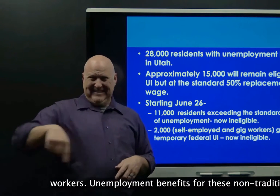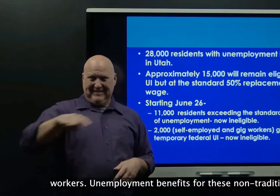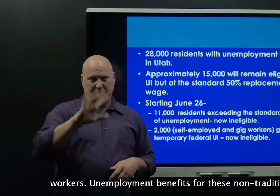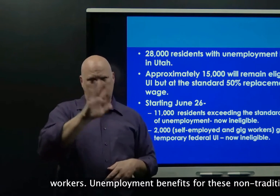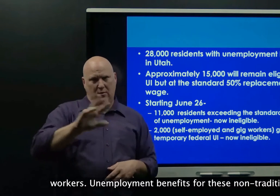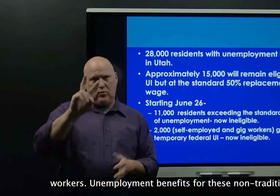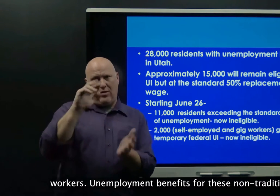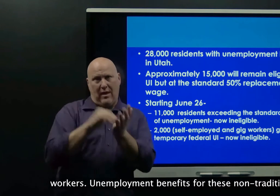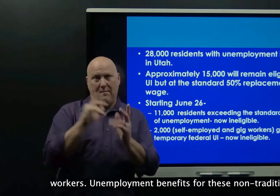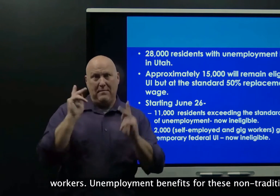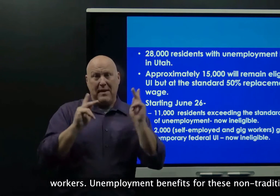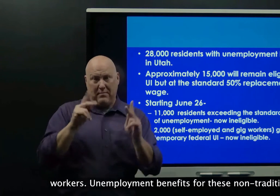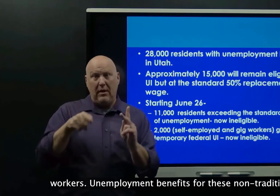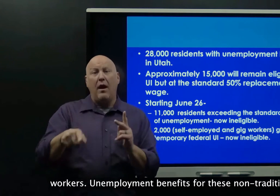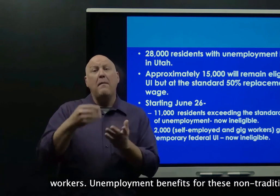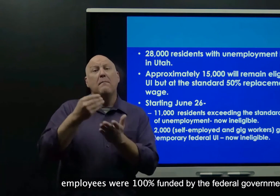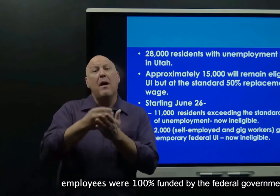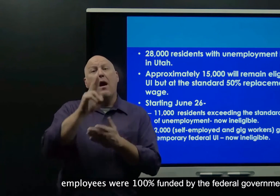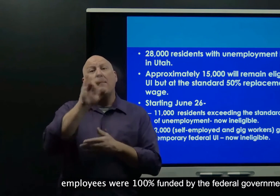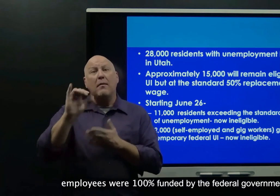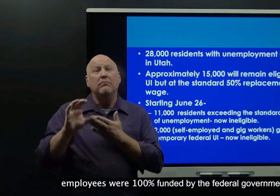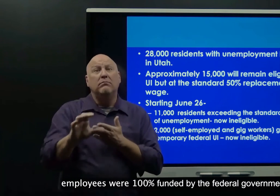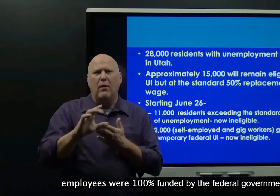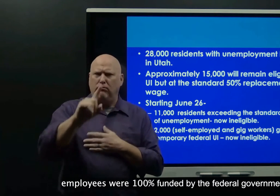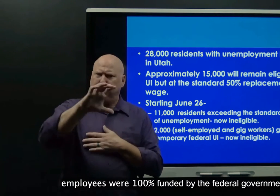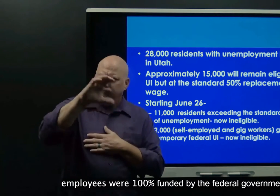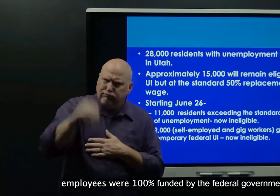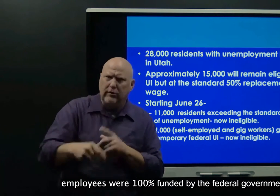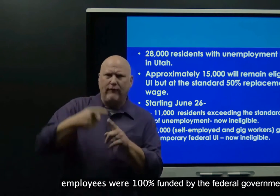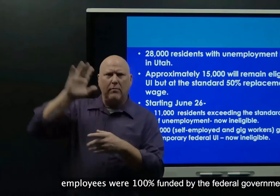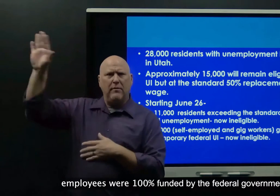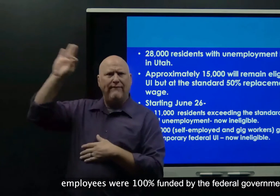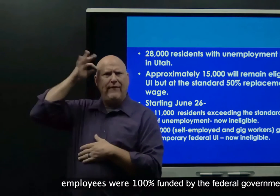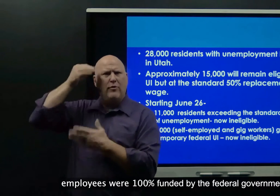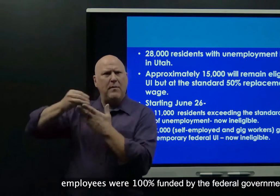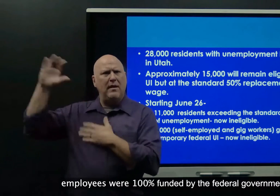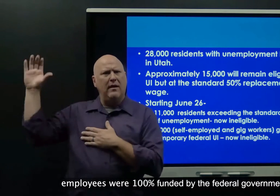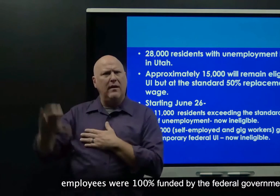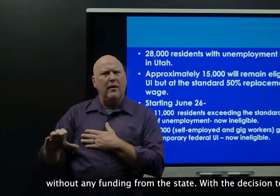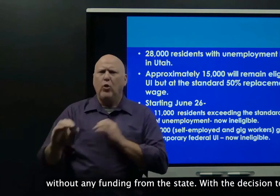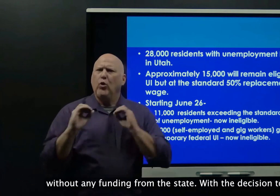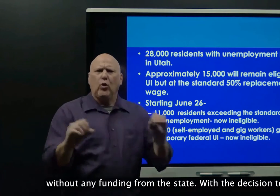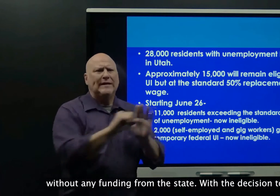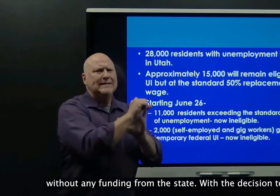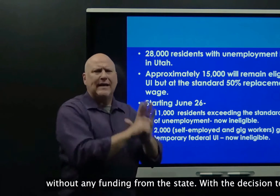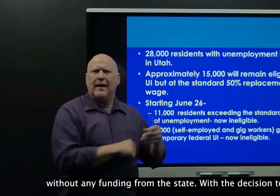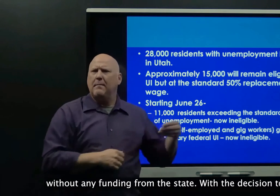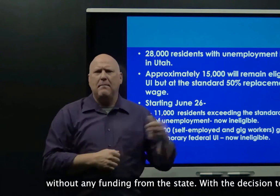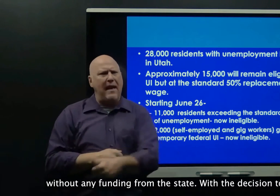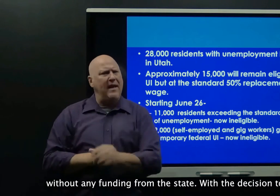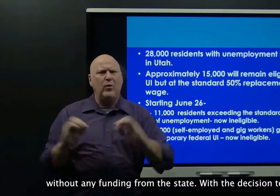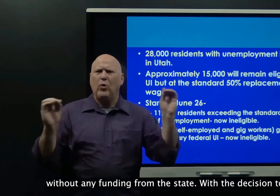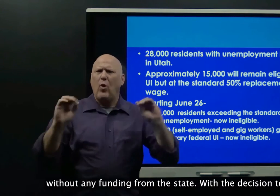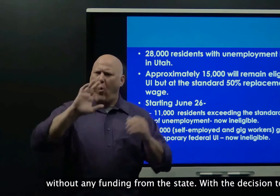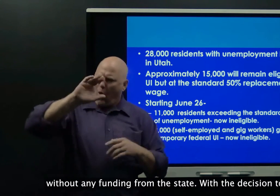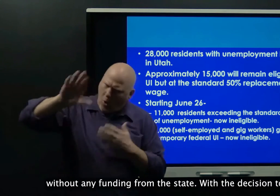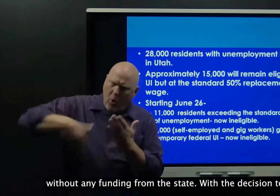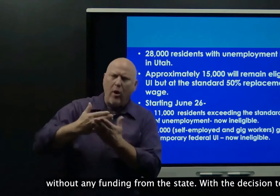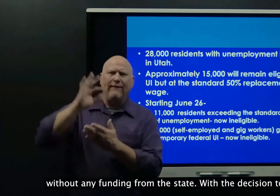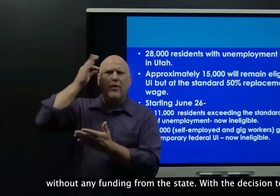Unemployment benefits for these non-traditional employees were 100% funded by the federal government without any funding from the state. With the